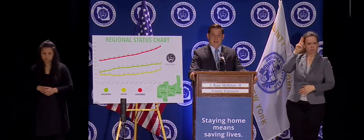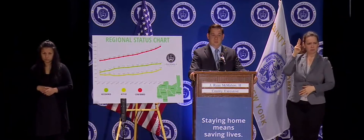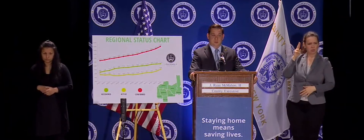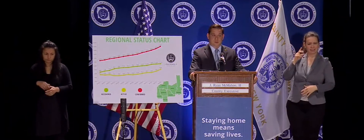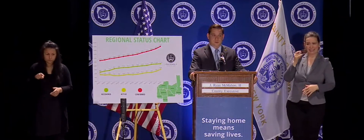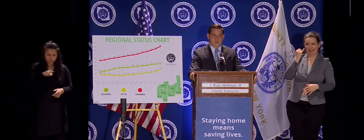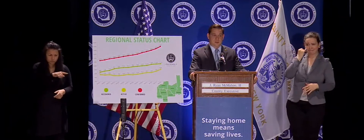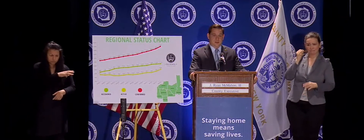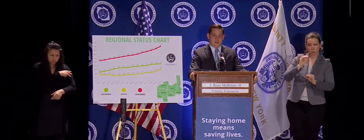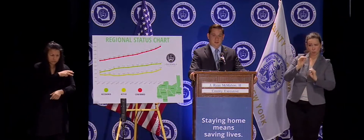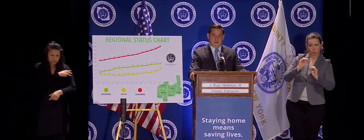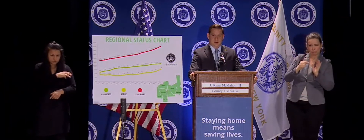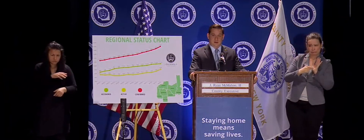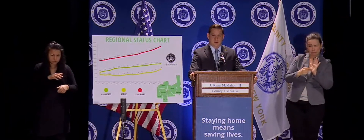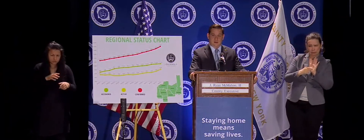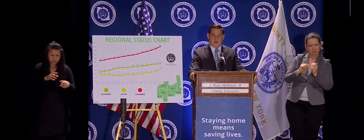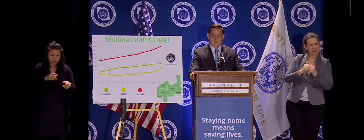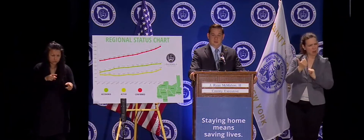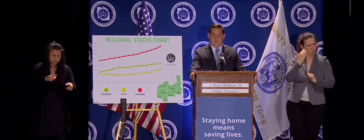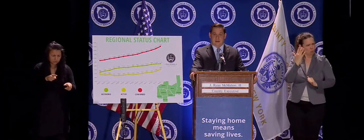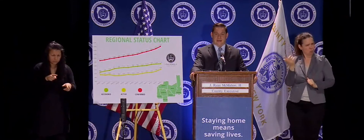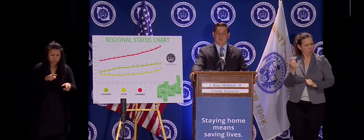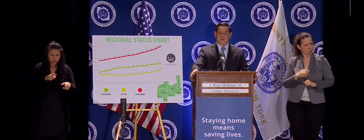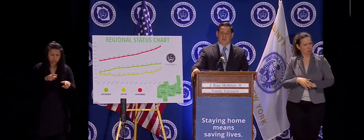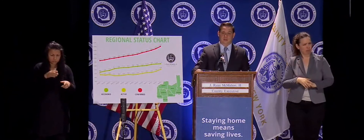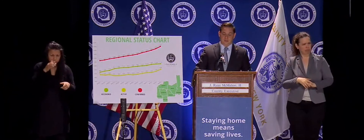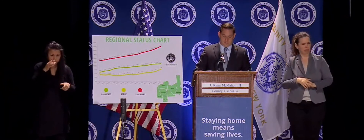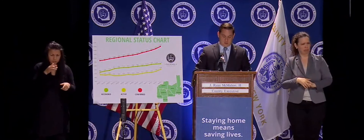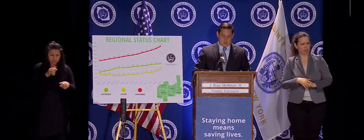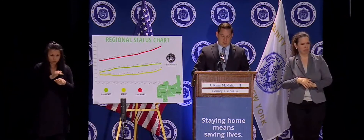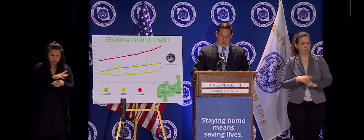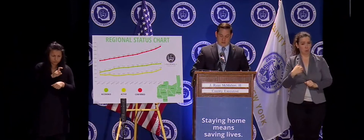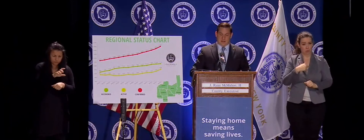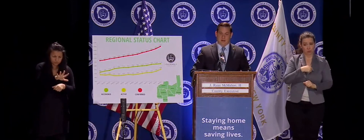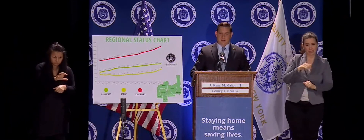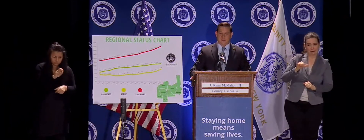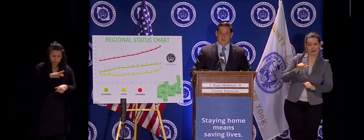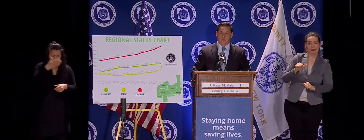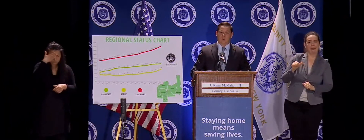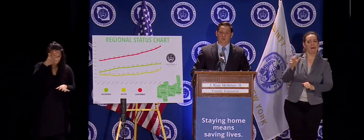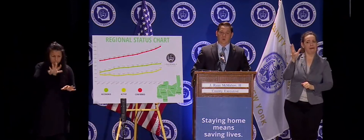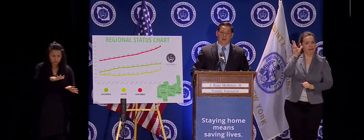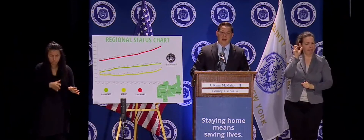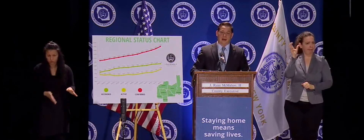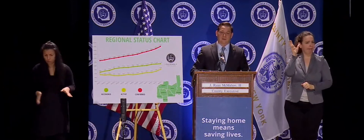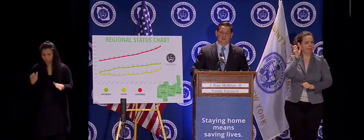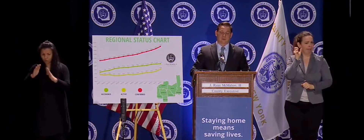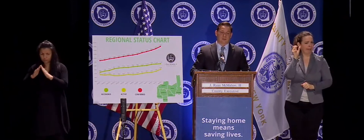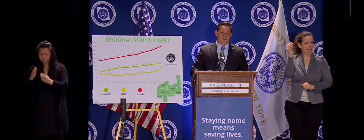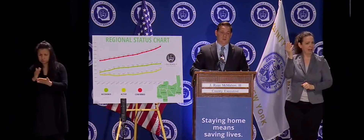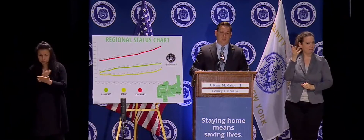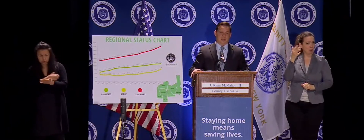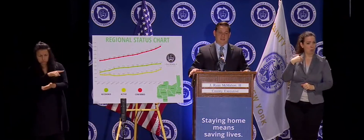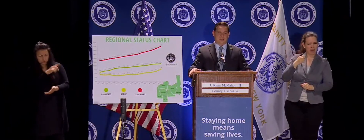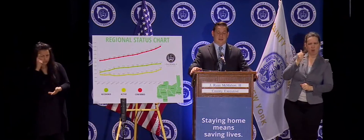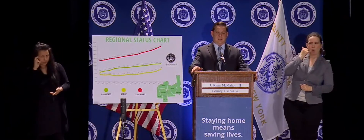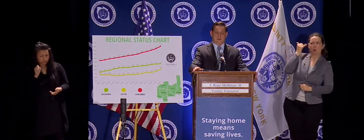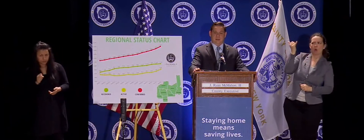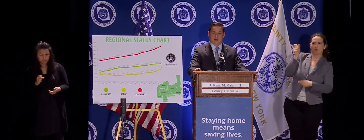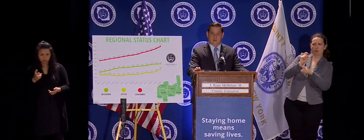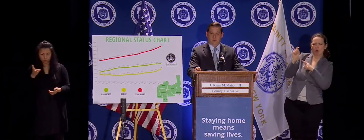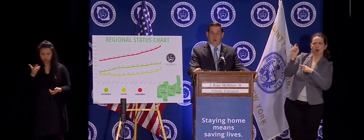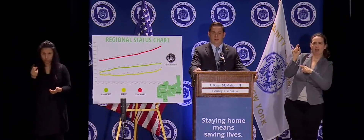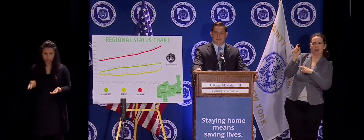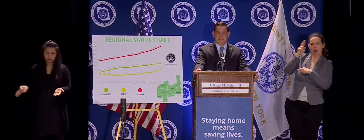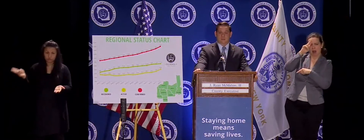to the hospitals, and they started actively telling us what was going on. Check in today,